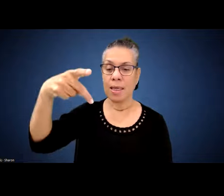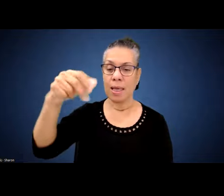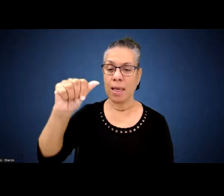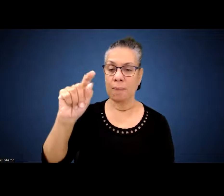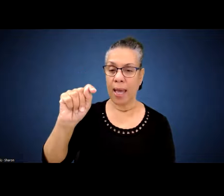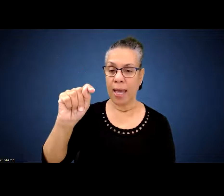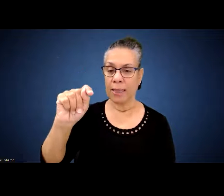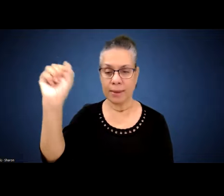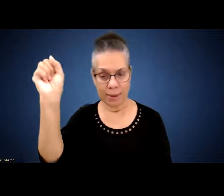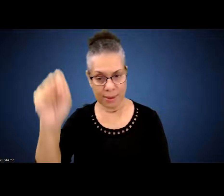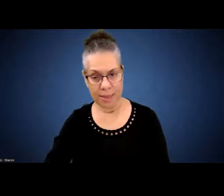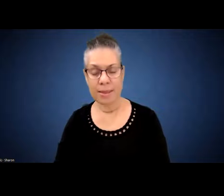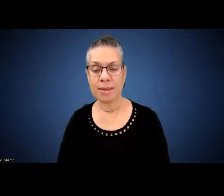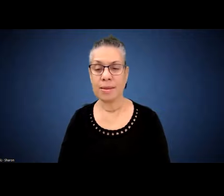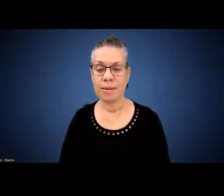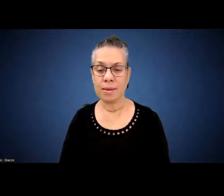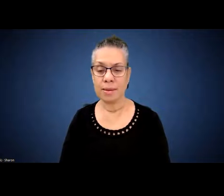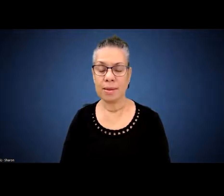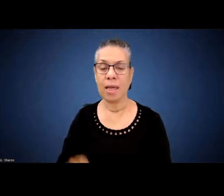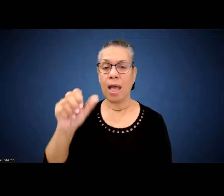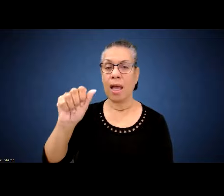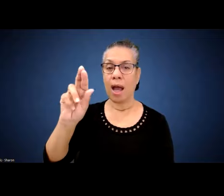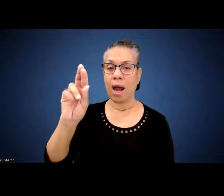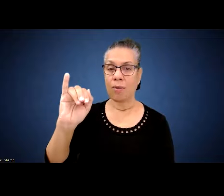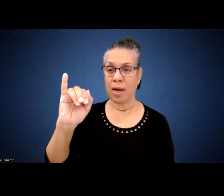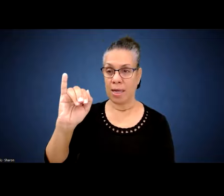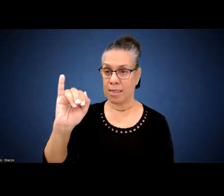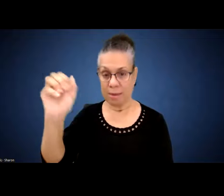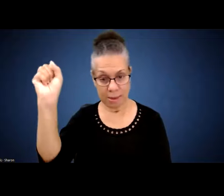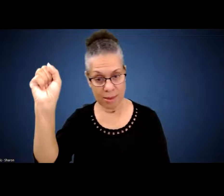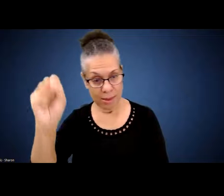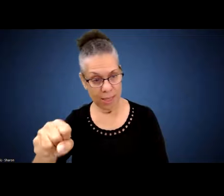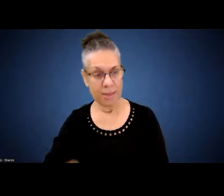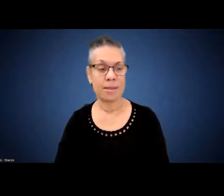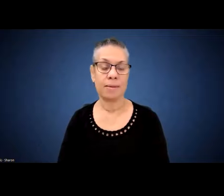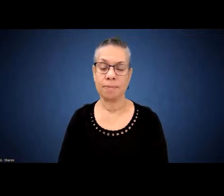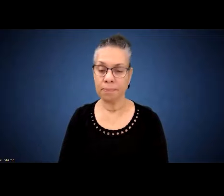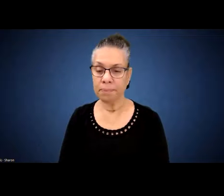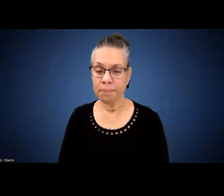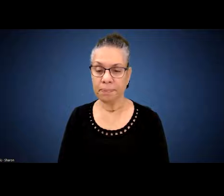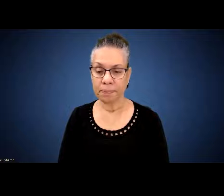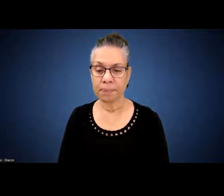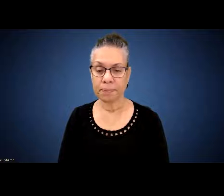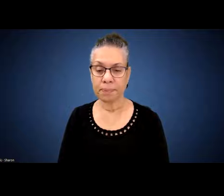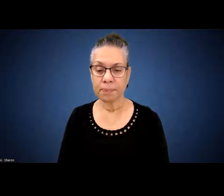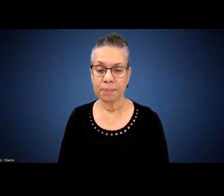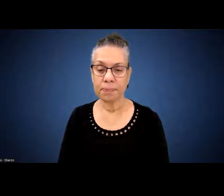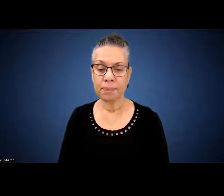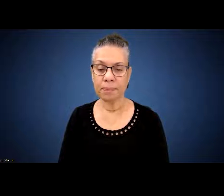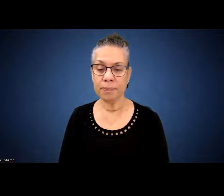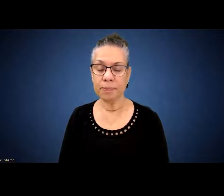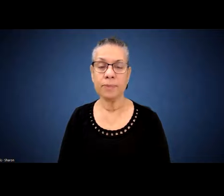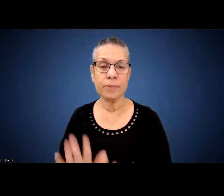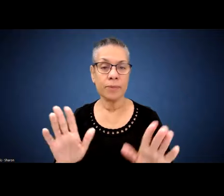Yes. Thank you, Pat. And then Ari Zorn, I think you seconded it. Yes. Thank you. Okay. So